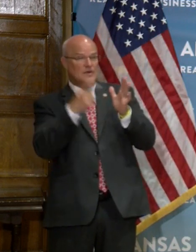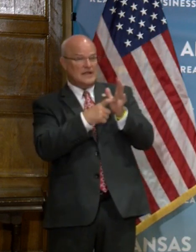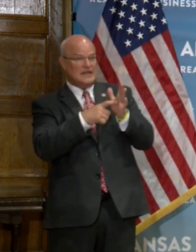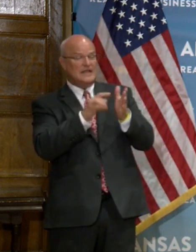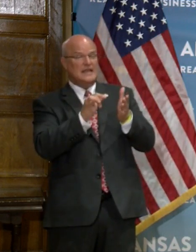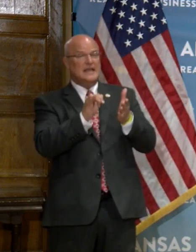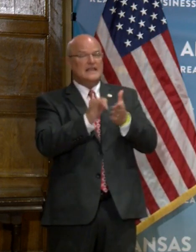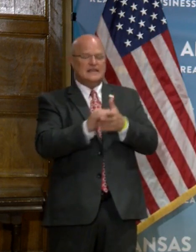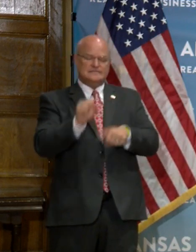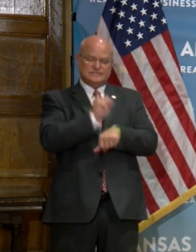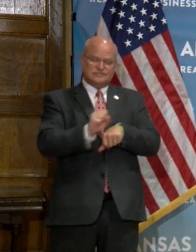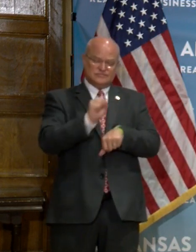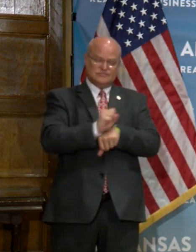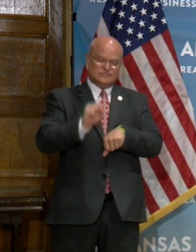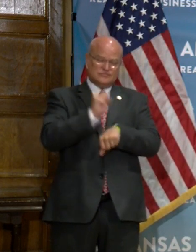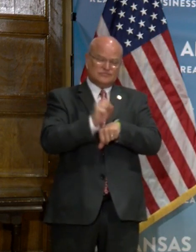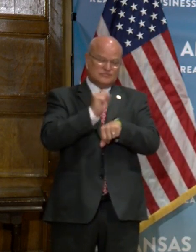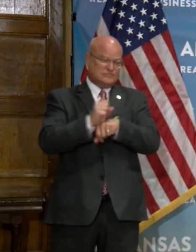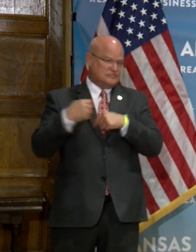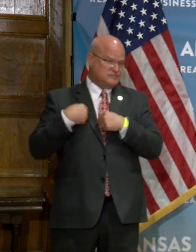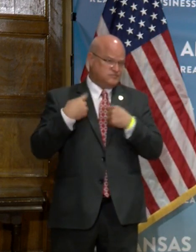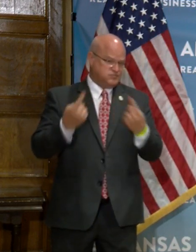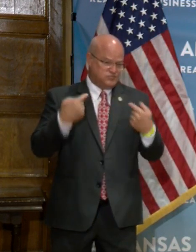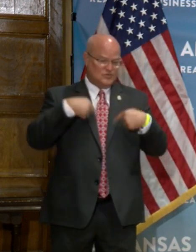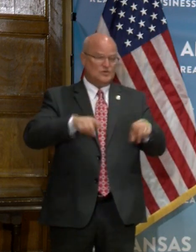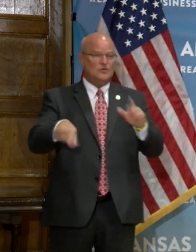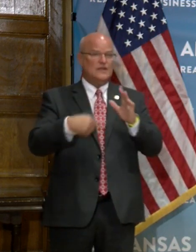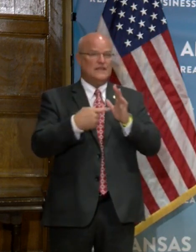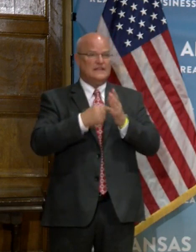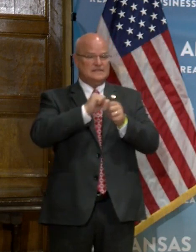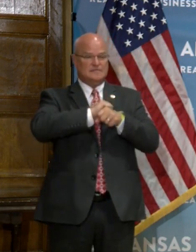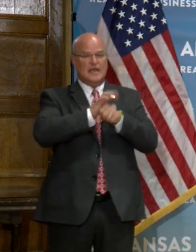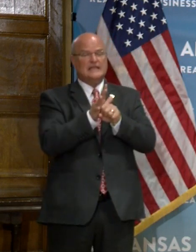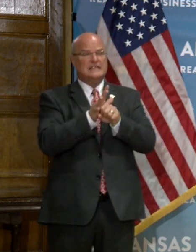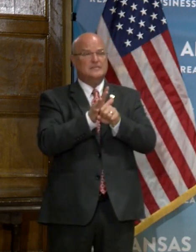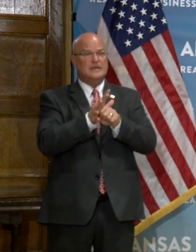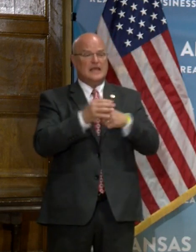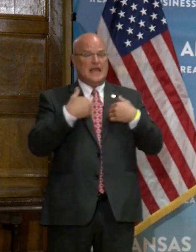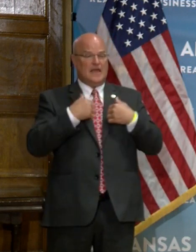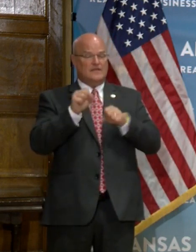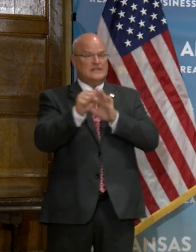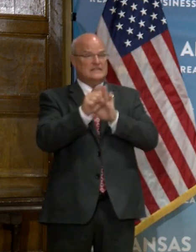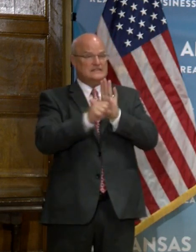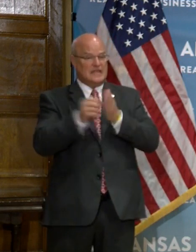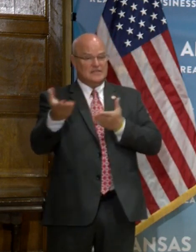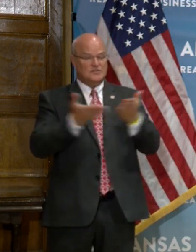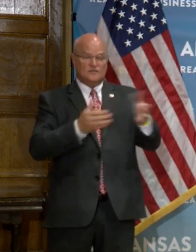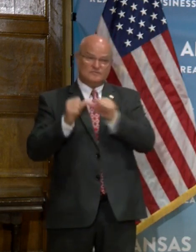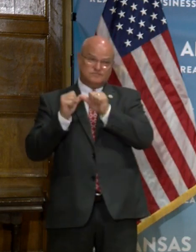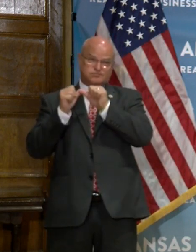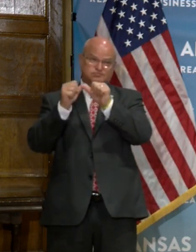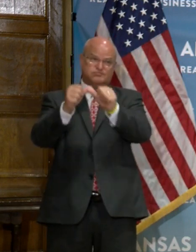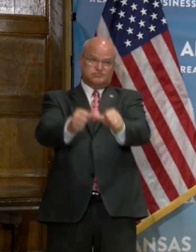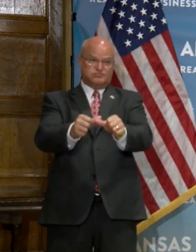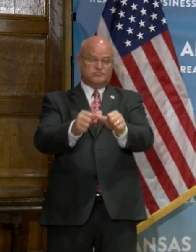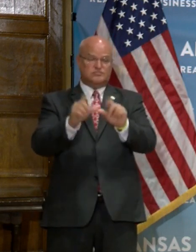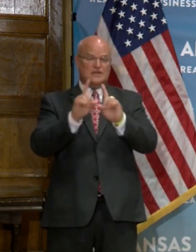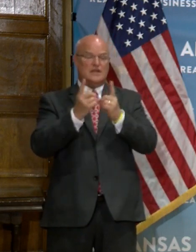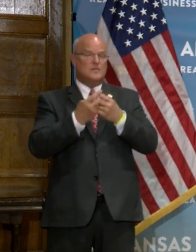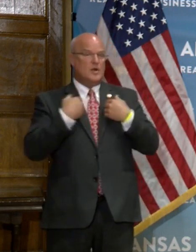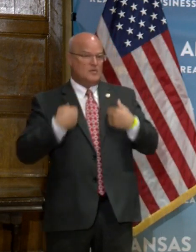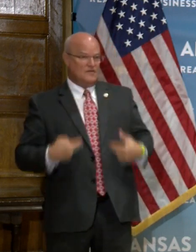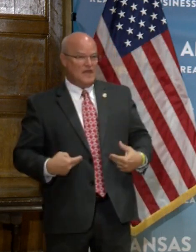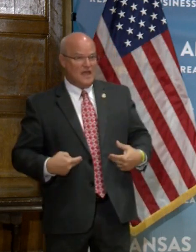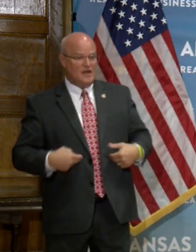that they've worked very hard, particularly during this pandemic, in delivering state services in the Department of